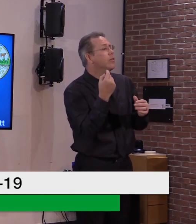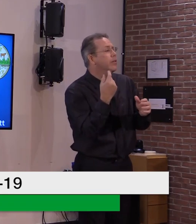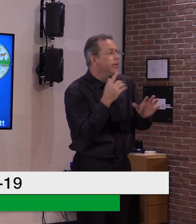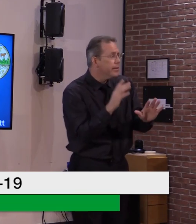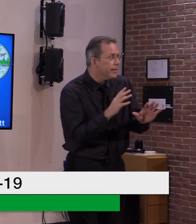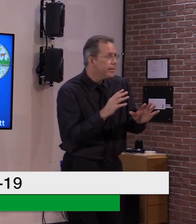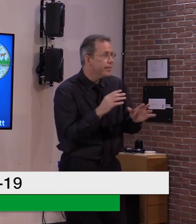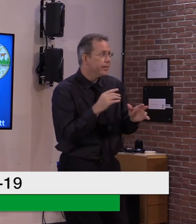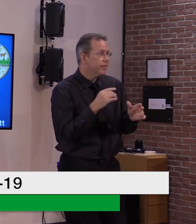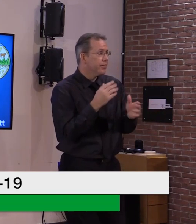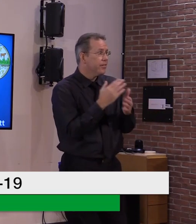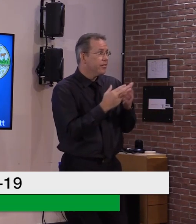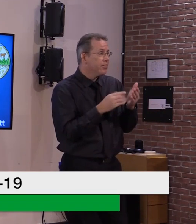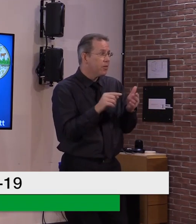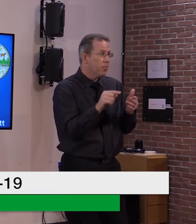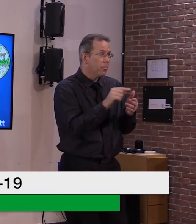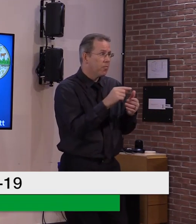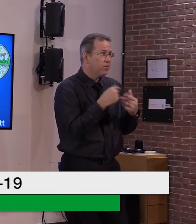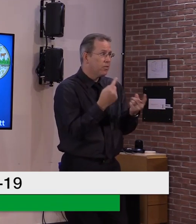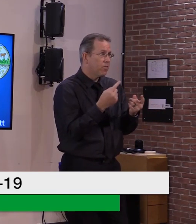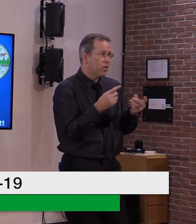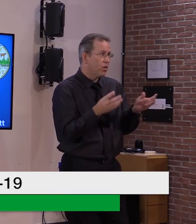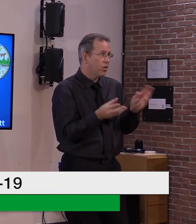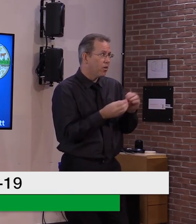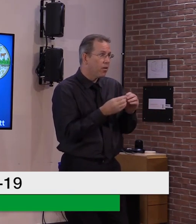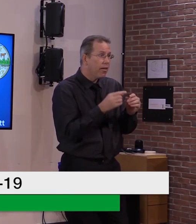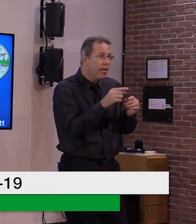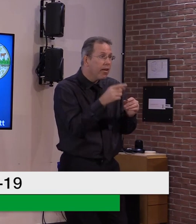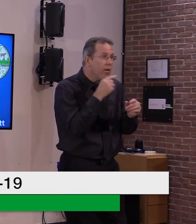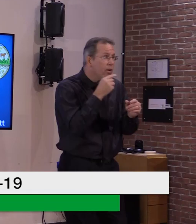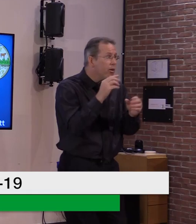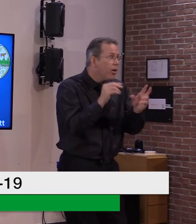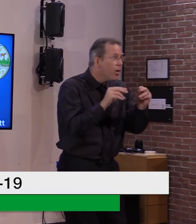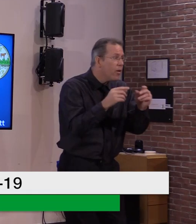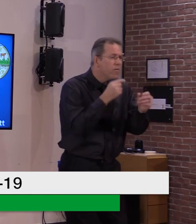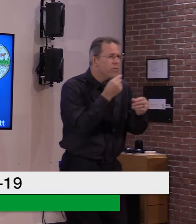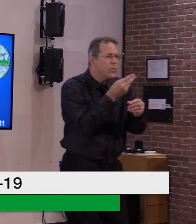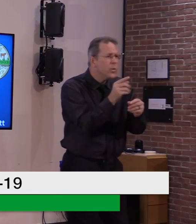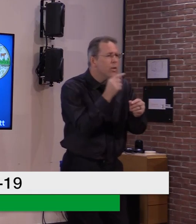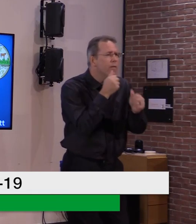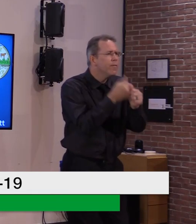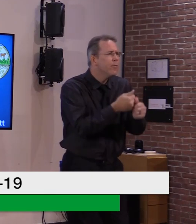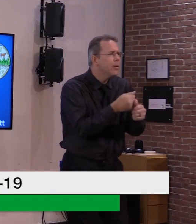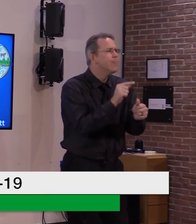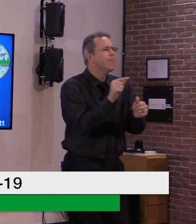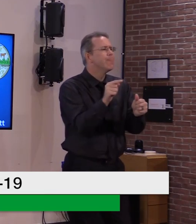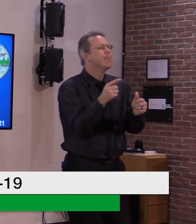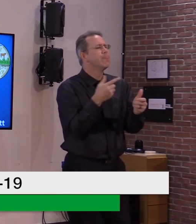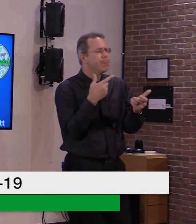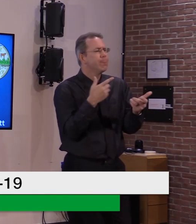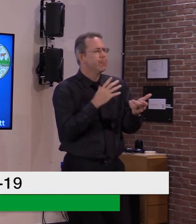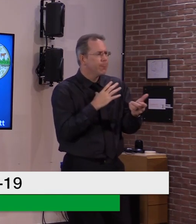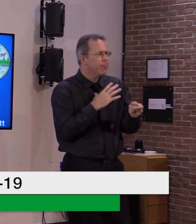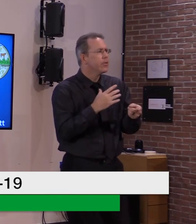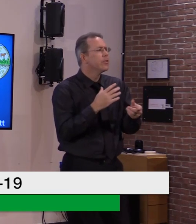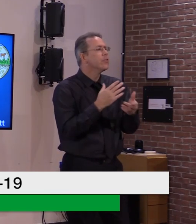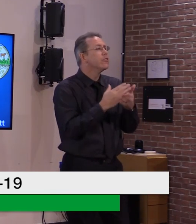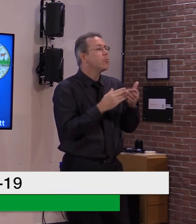so again large scale compliance we have a number of local agencies that are participating